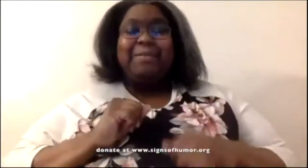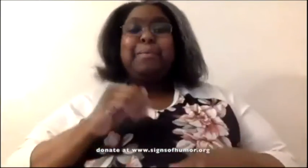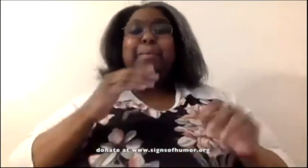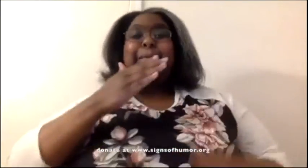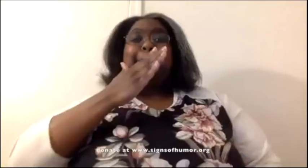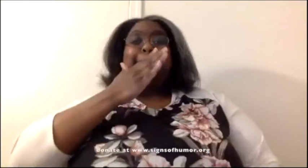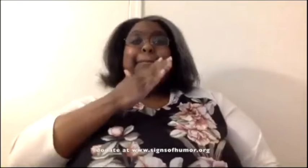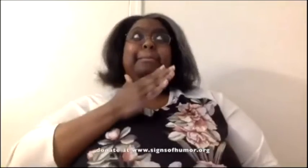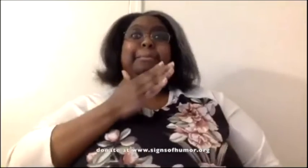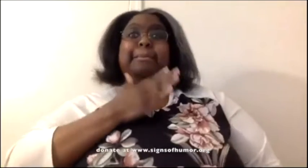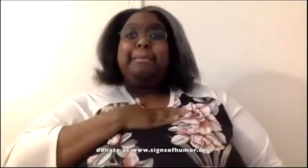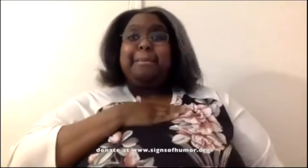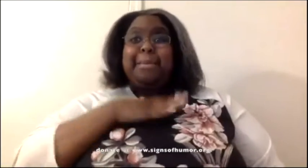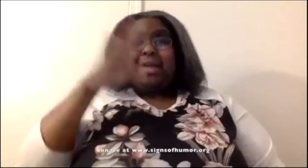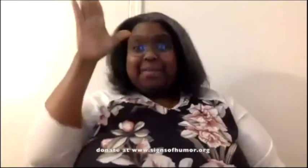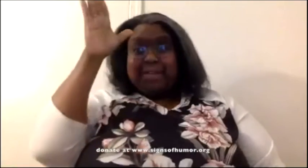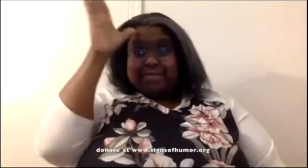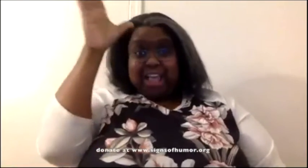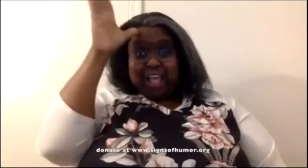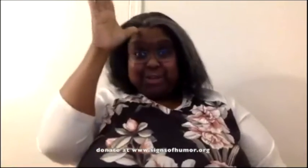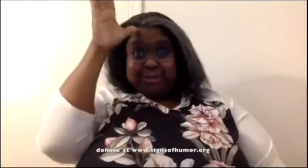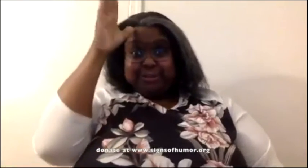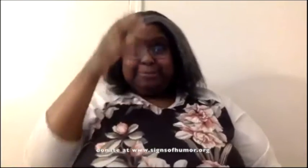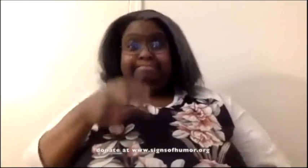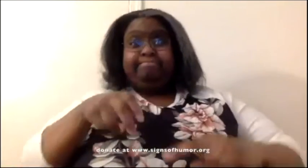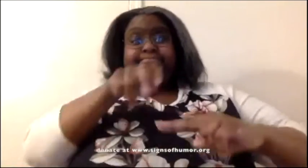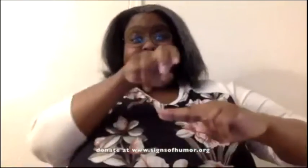I got another story for you. Are you ready?